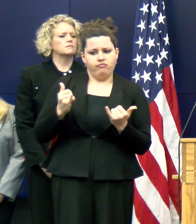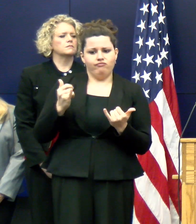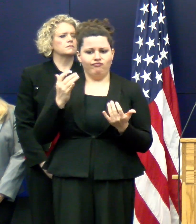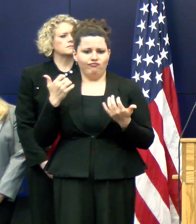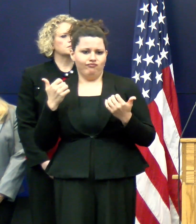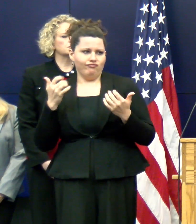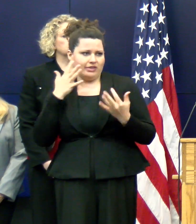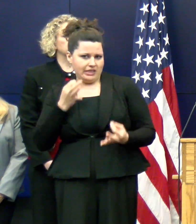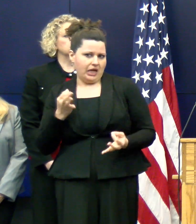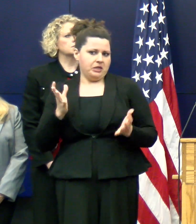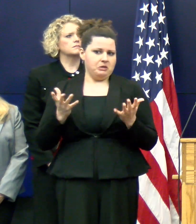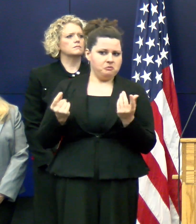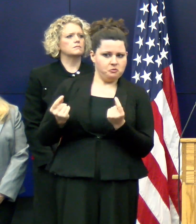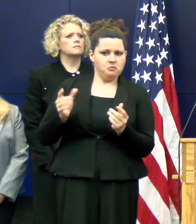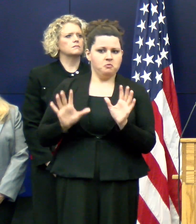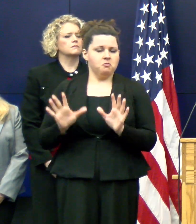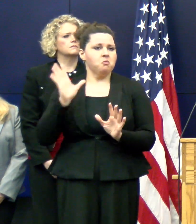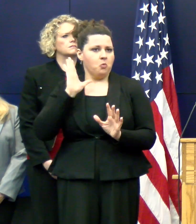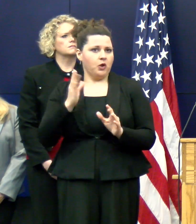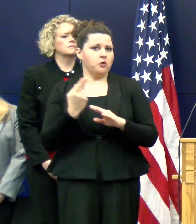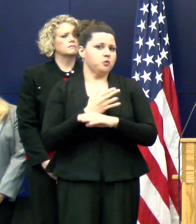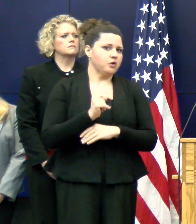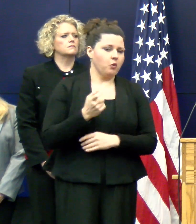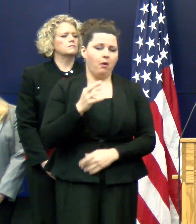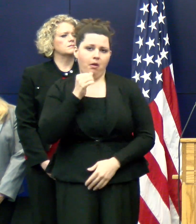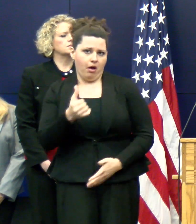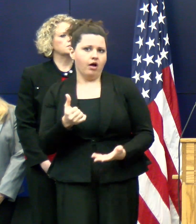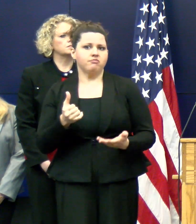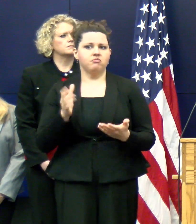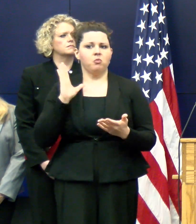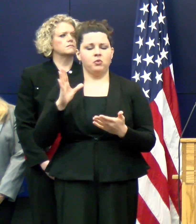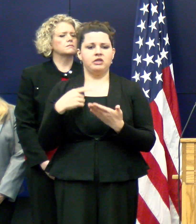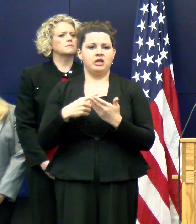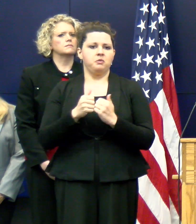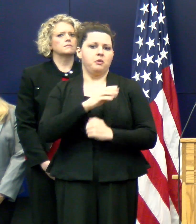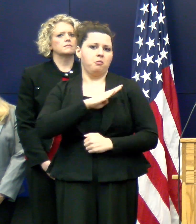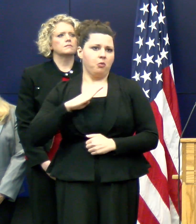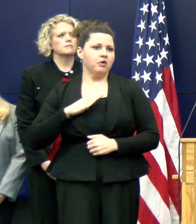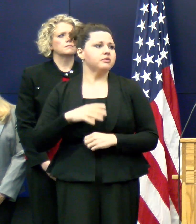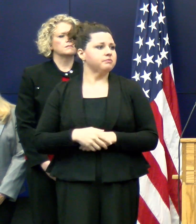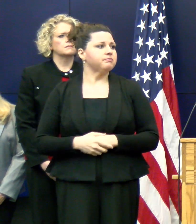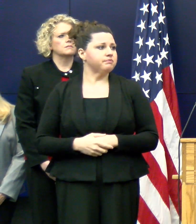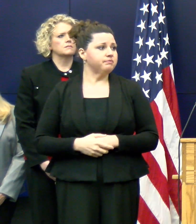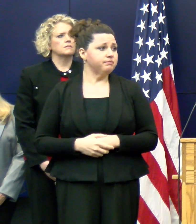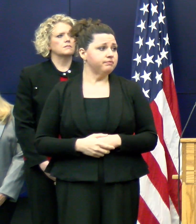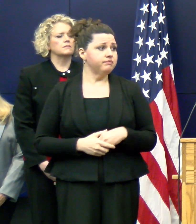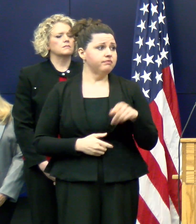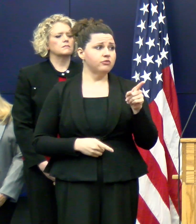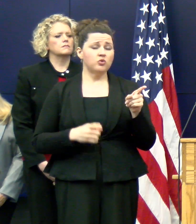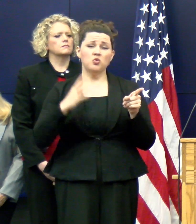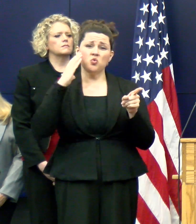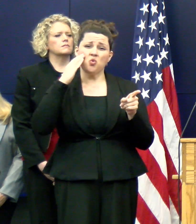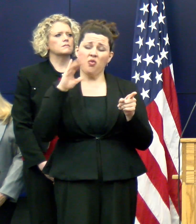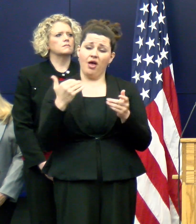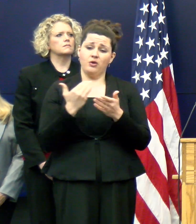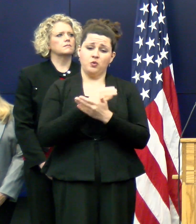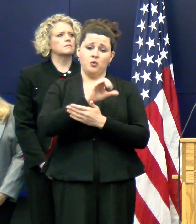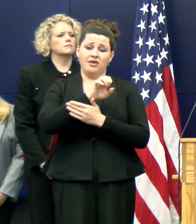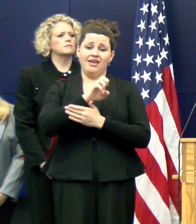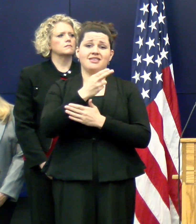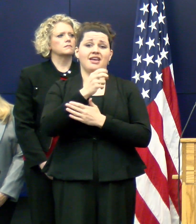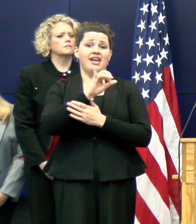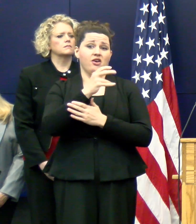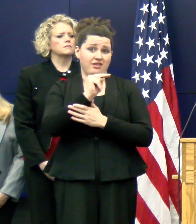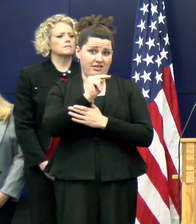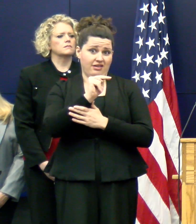working with their respective employees and boards and how they can implement that. Do we know if this new case in Harrison County is connected to that one